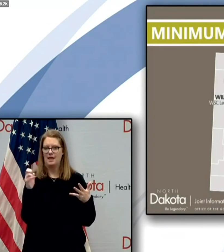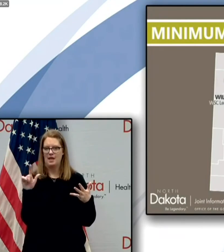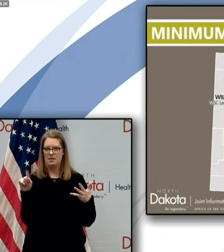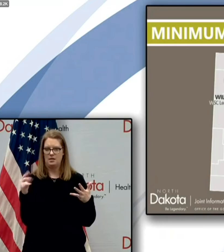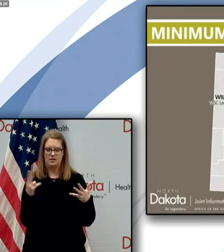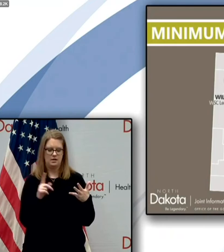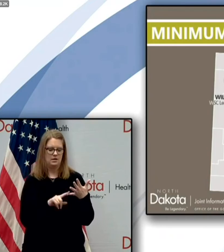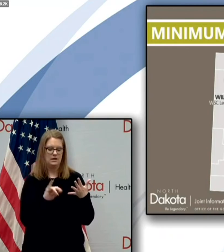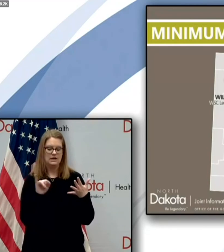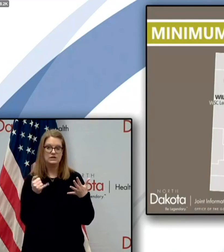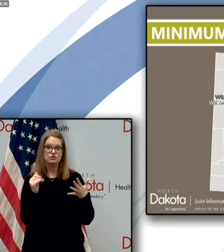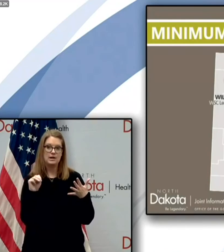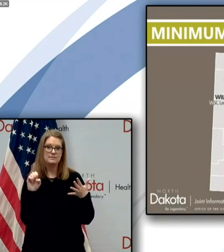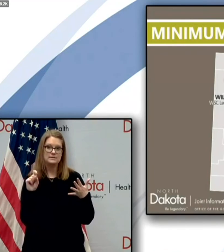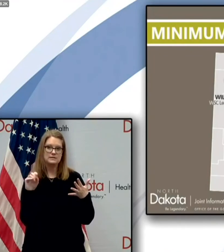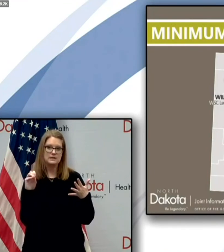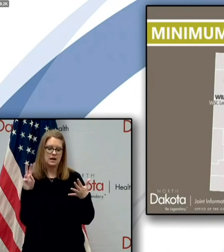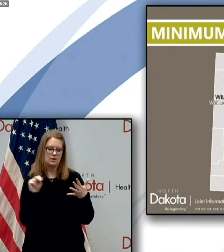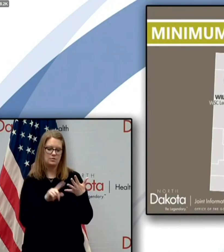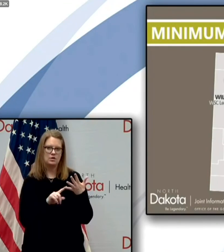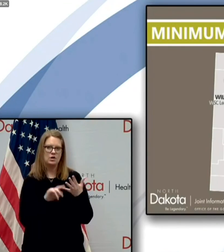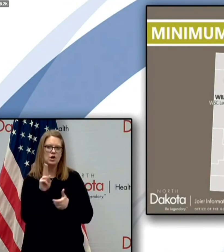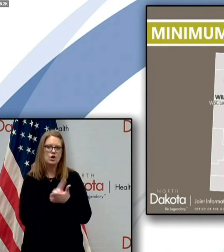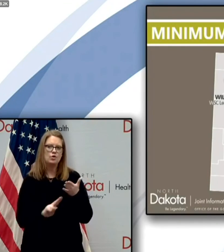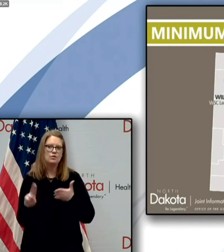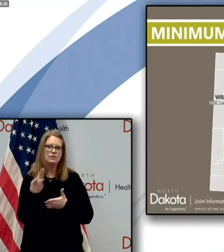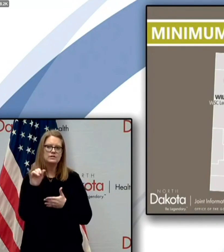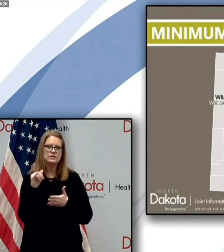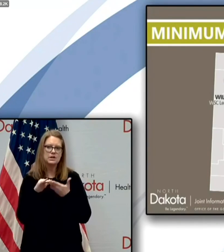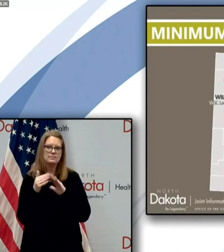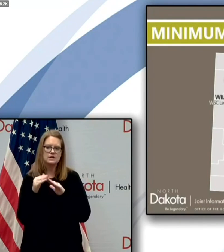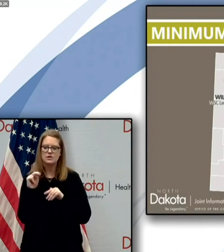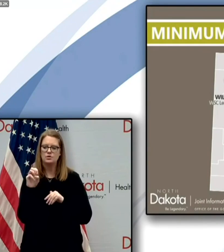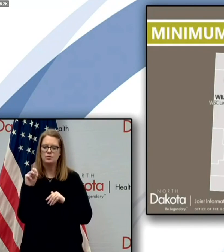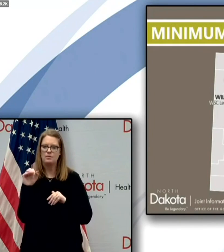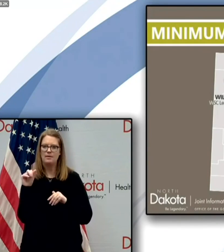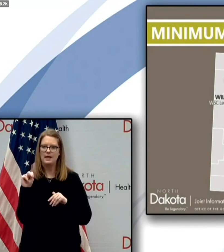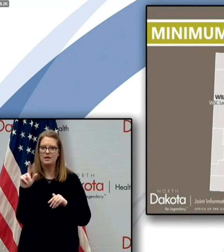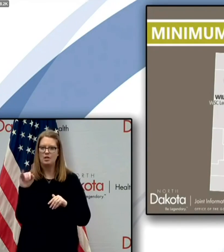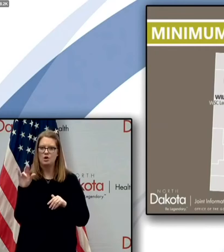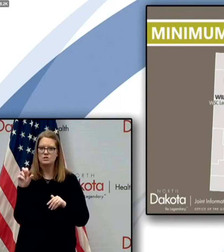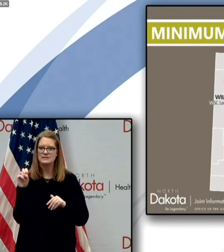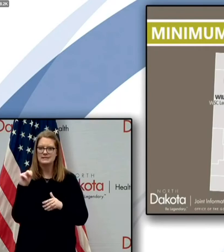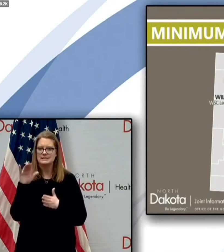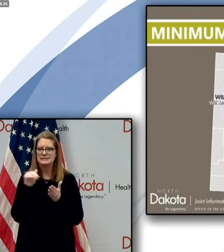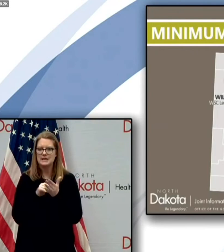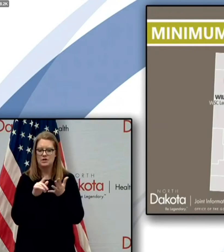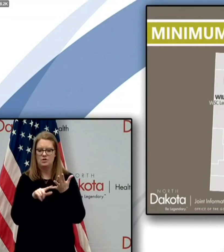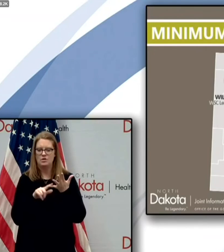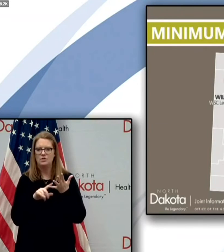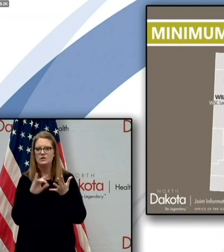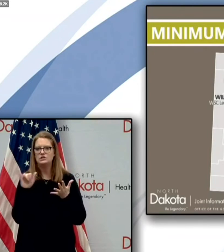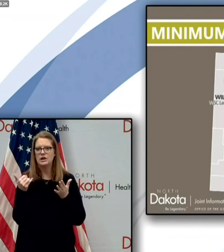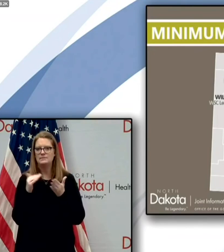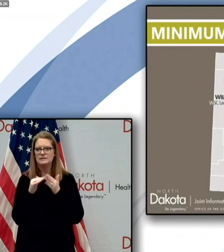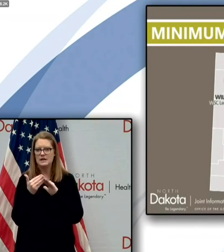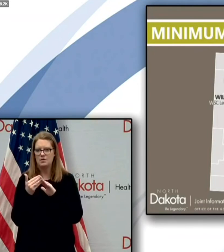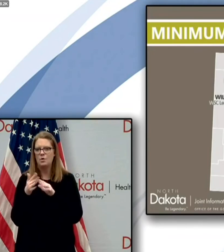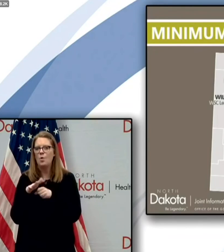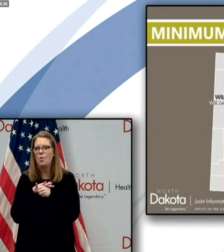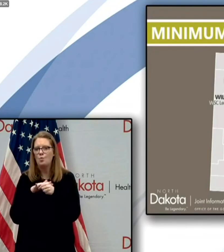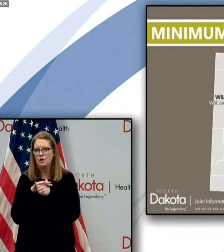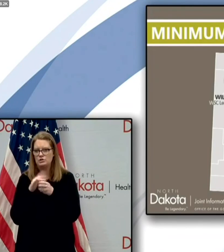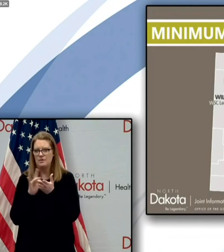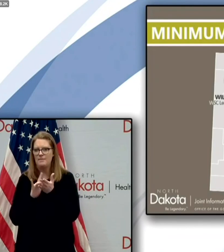In Jamestown, we would be at the University of Jamestown Newman Center Larson Center, and the lead hospital would be Jamestown